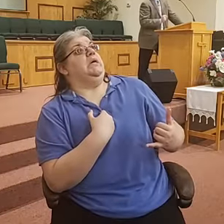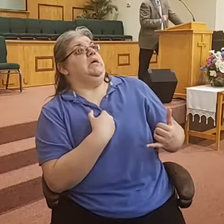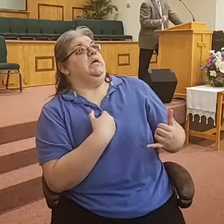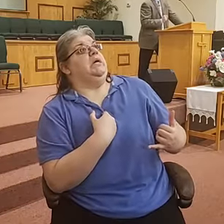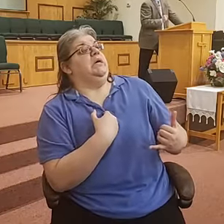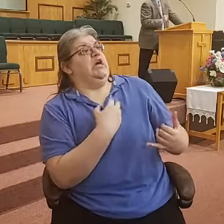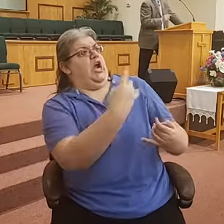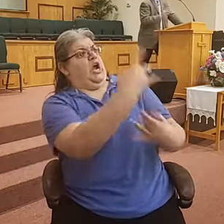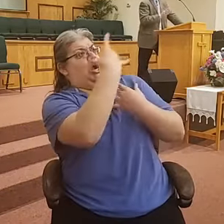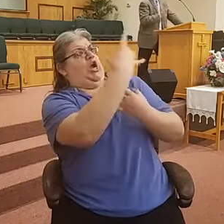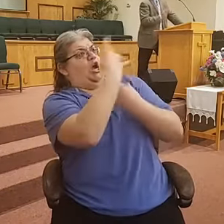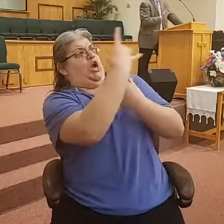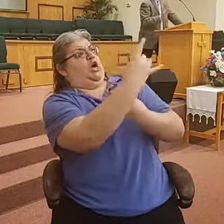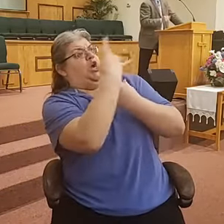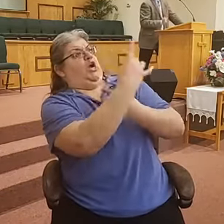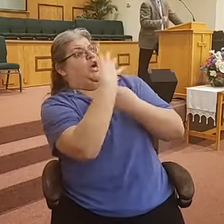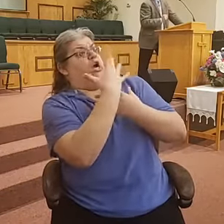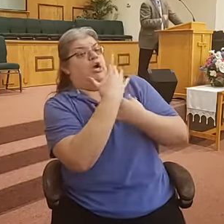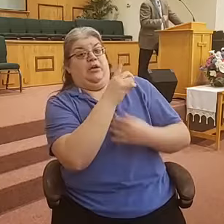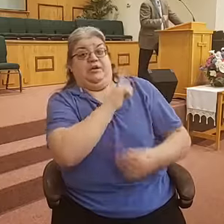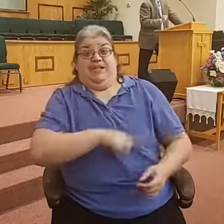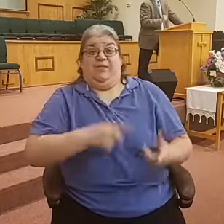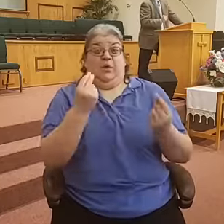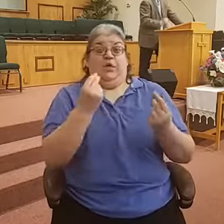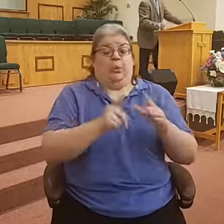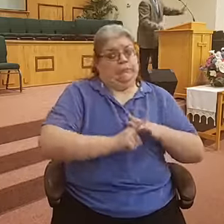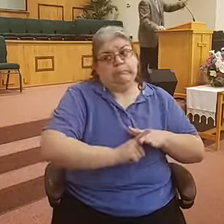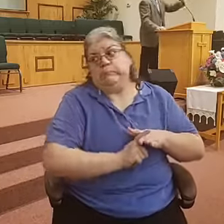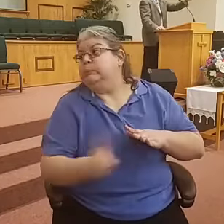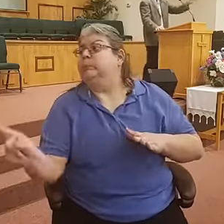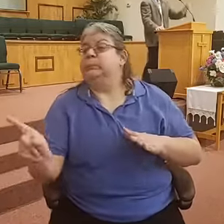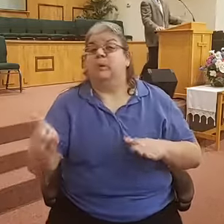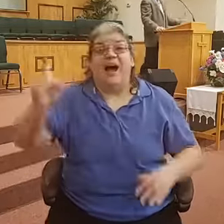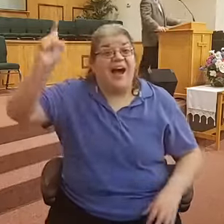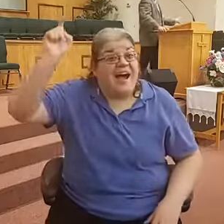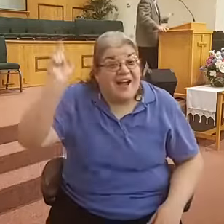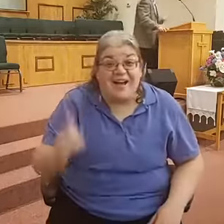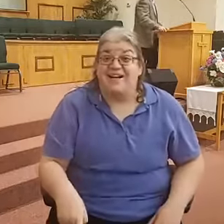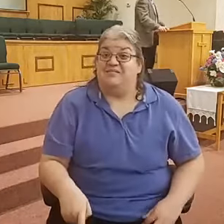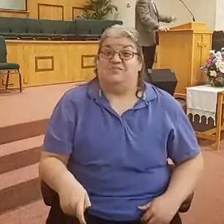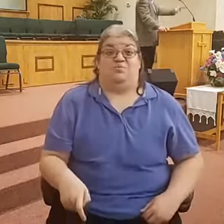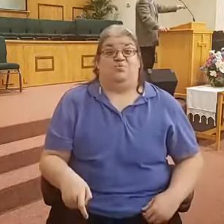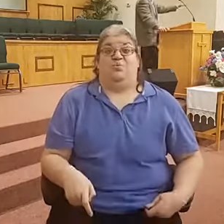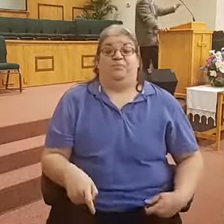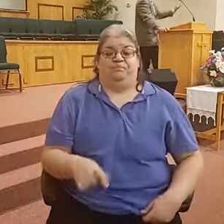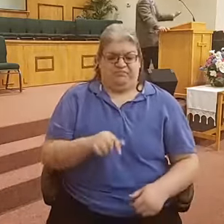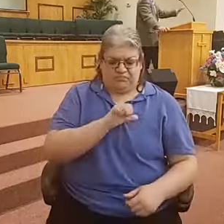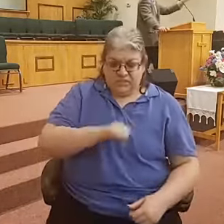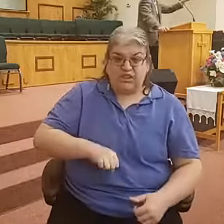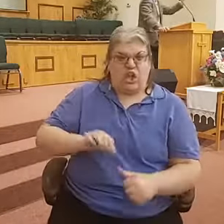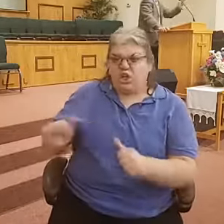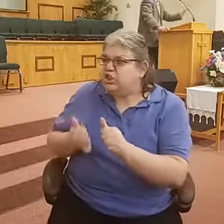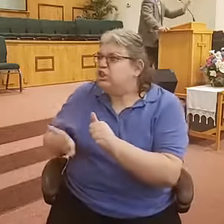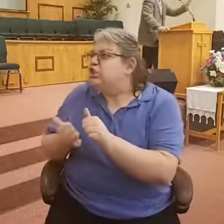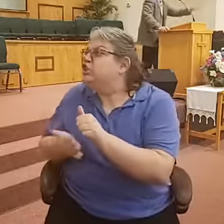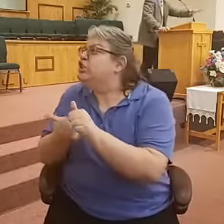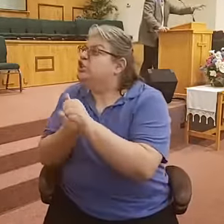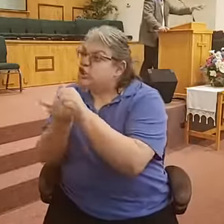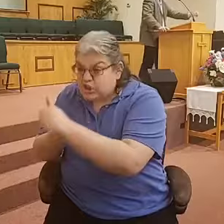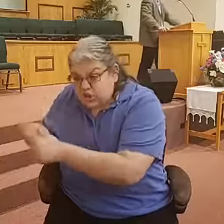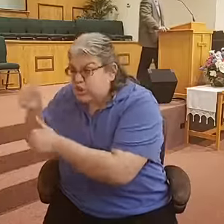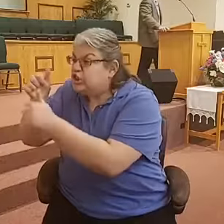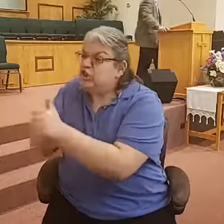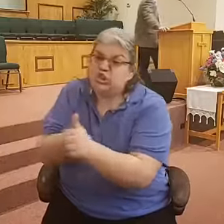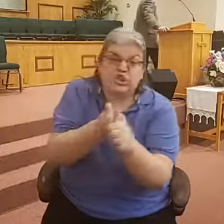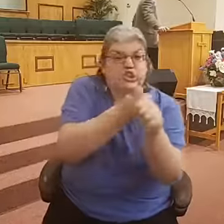toward David, David has to flee the kingdom. He not only has to flee the kingdom, but Saul chases him. Saul looks to hunt